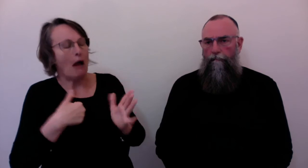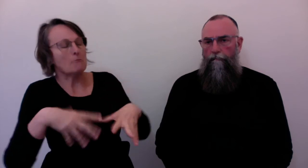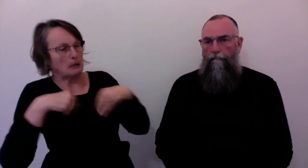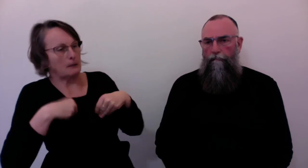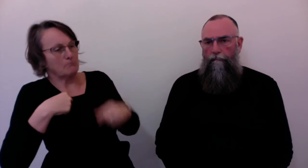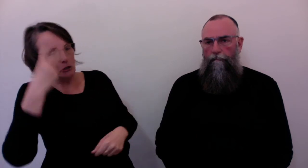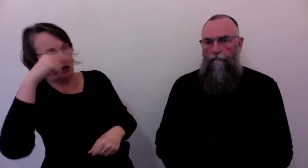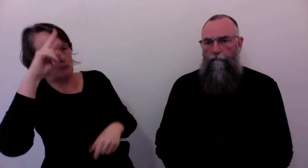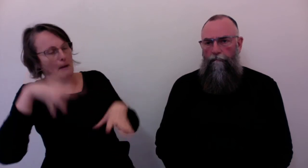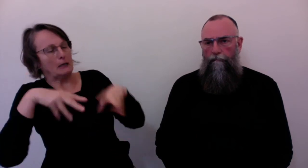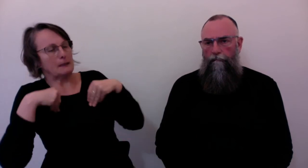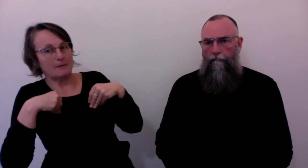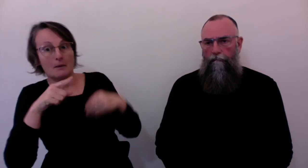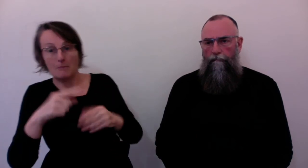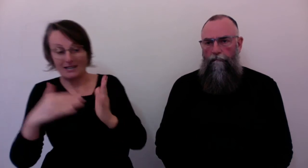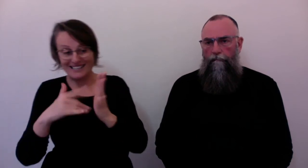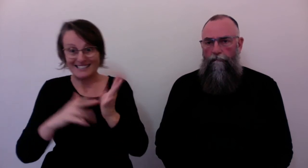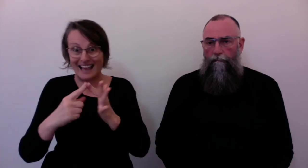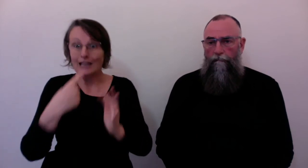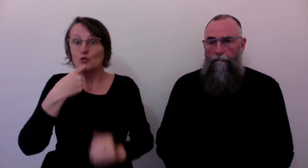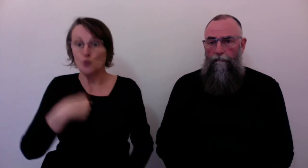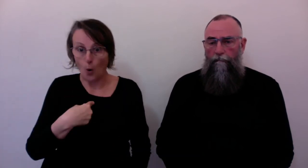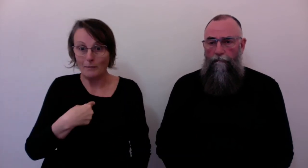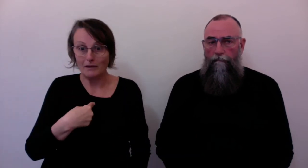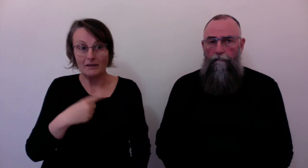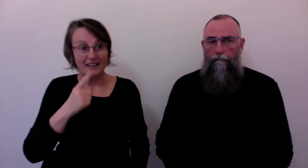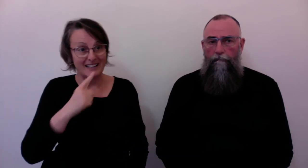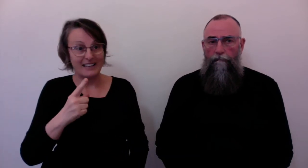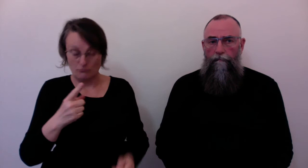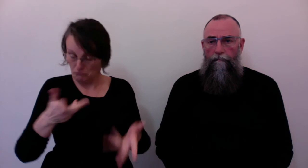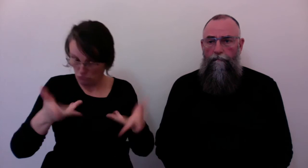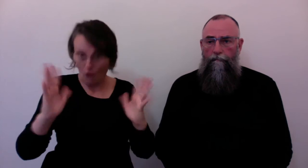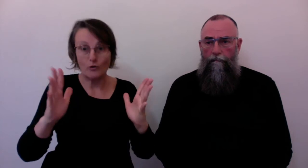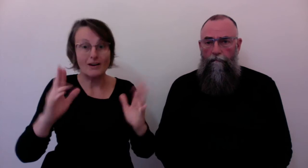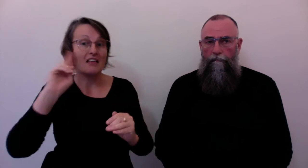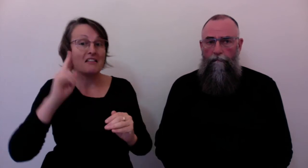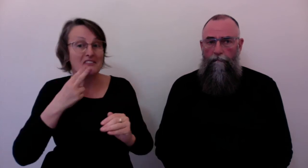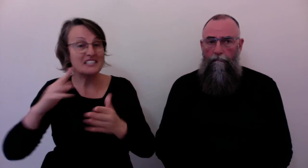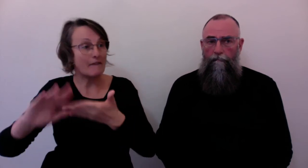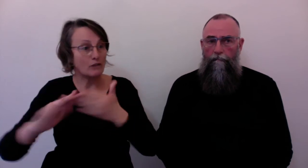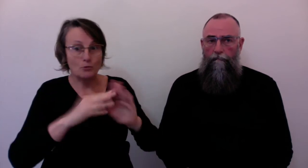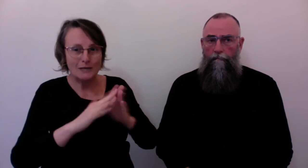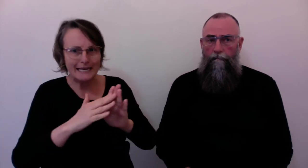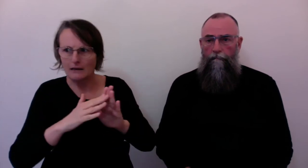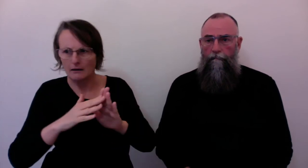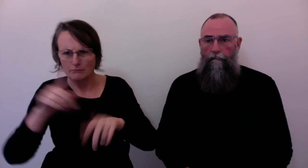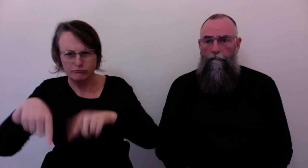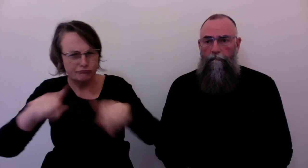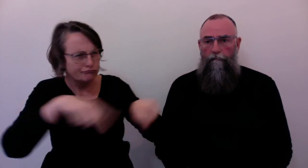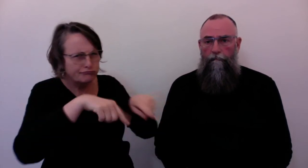he warned me. He was like, go for it, bro. The deaf community can be a minefield sometimes. Some people might tell you,